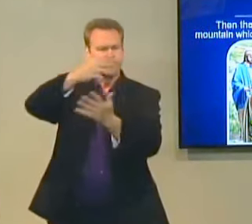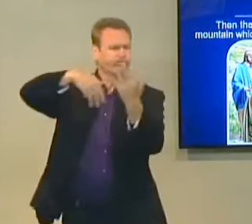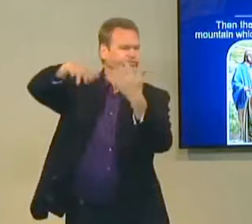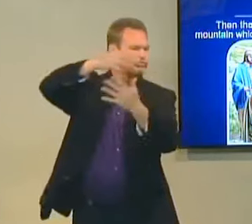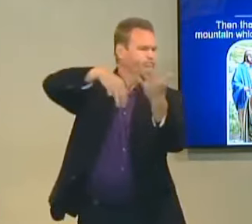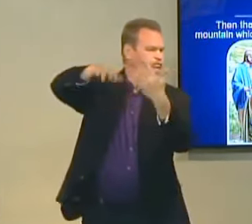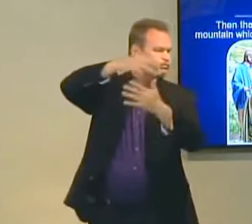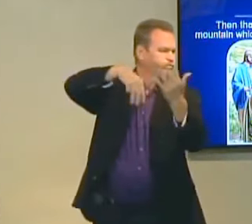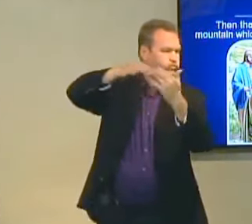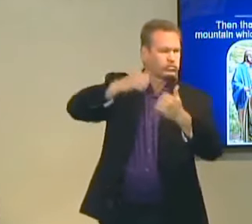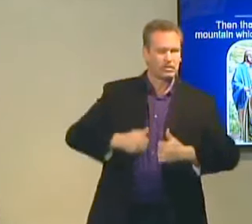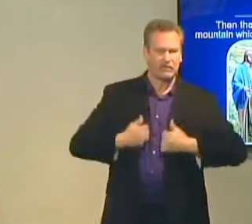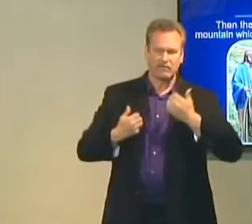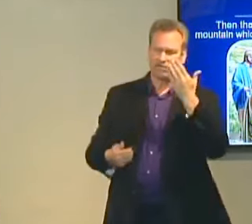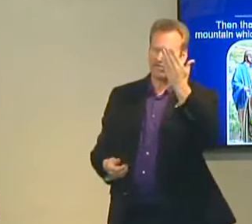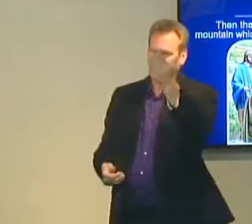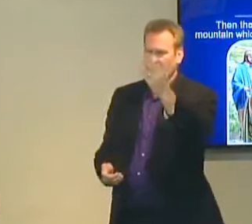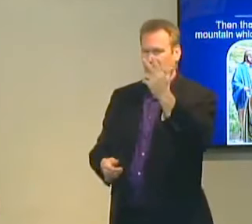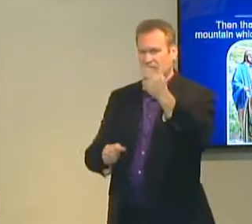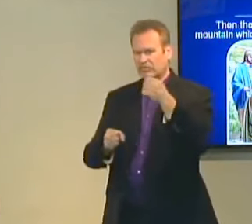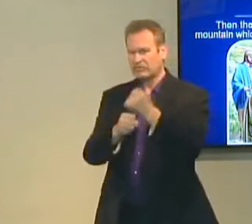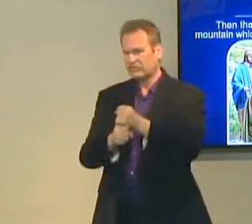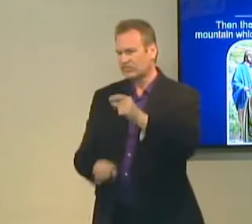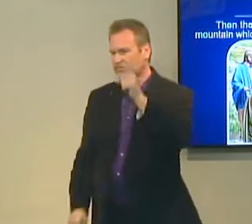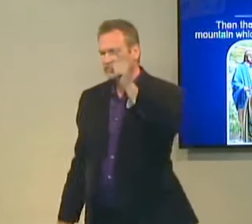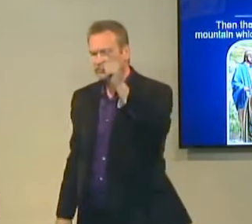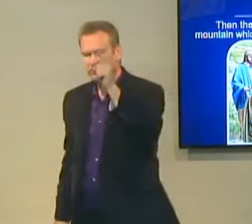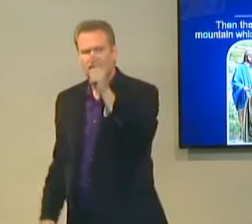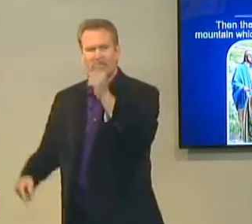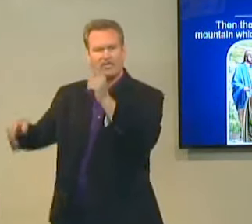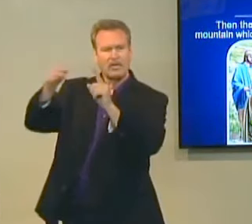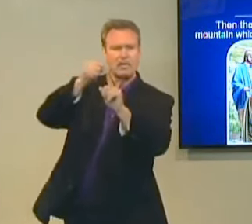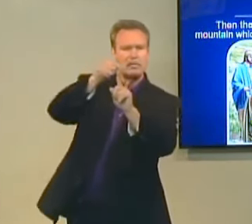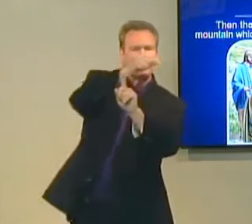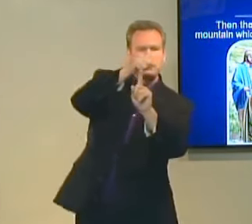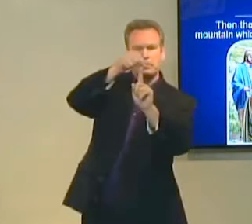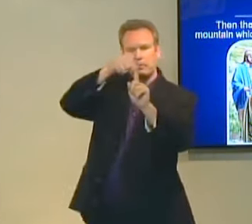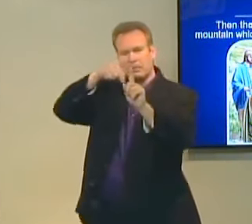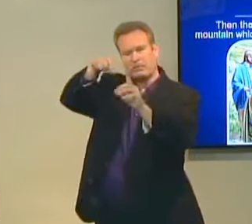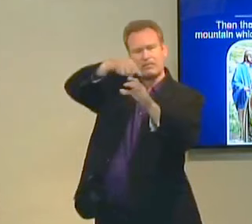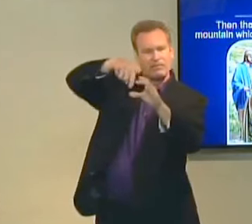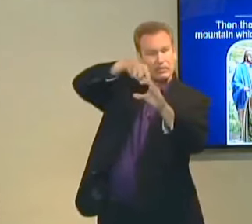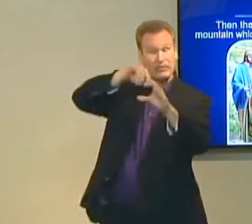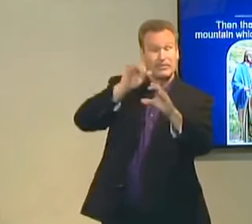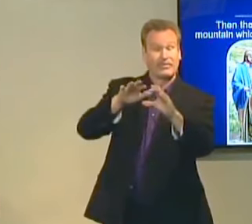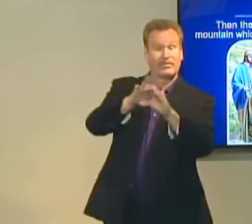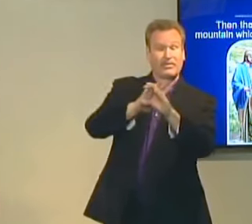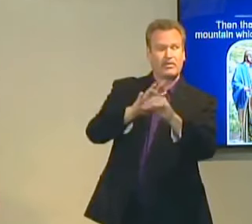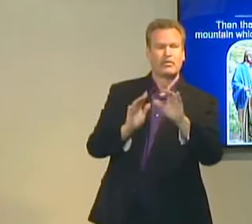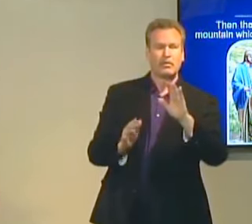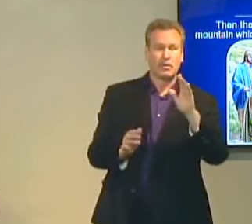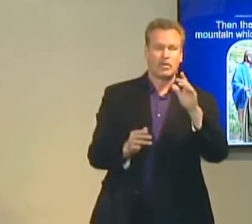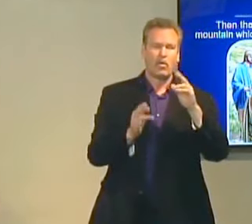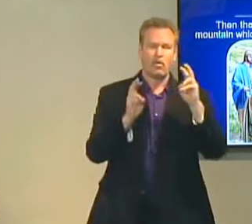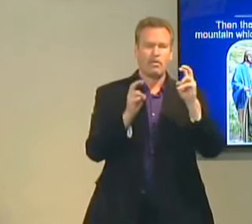For most of the time. Jesus would remain. the area of Galilee. For those three years. And he would go around. To areas around it.